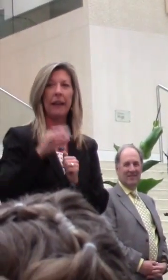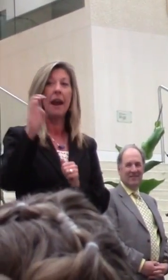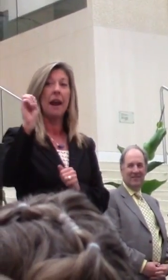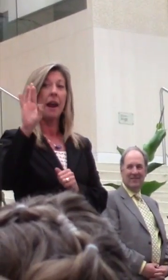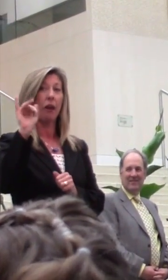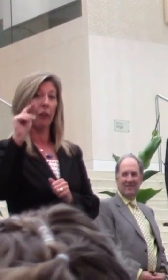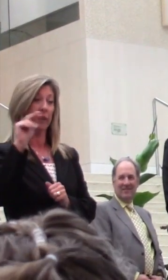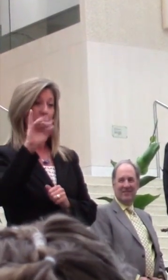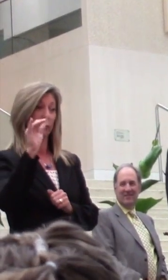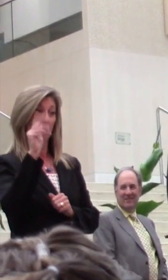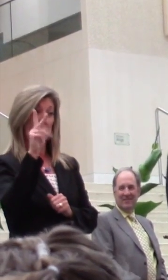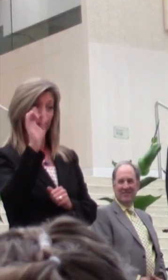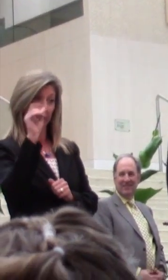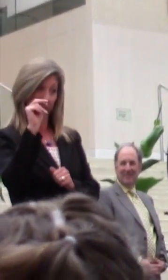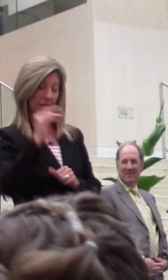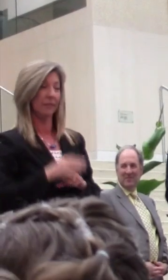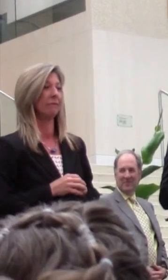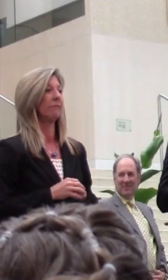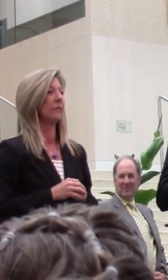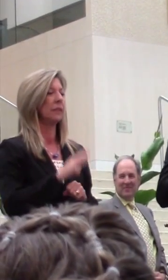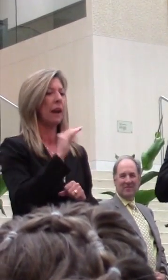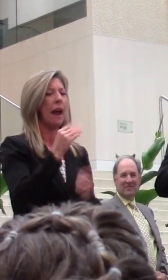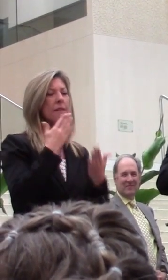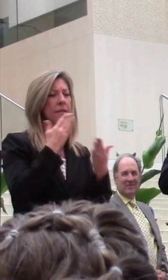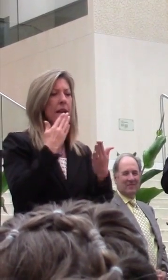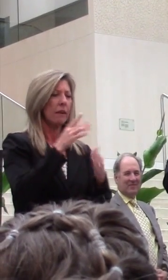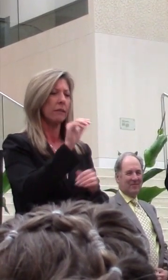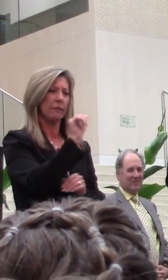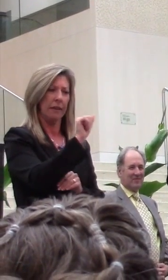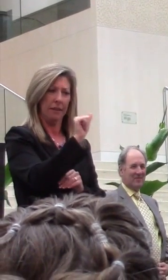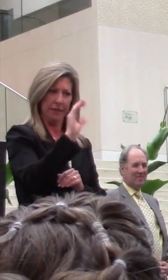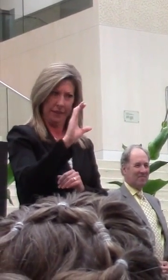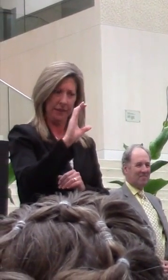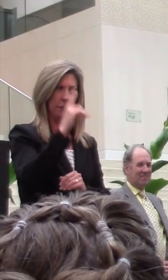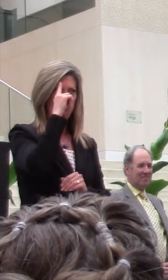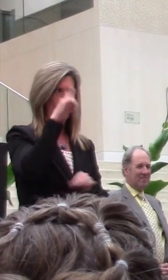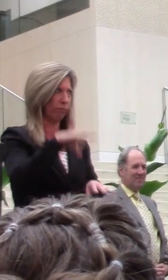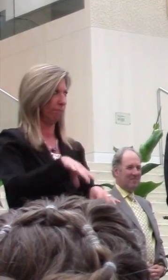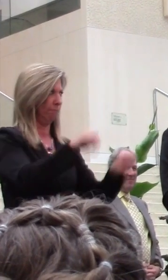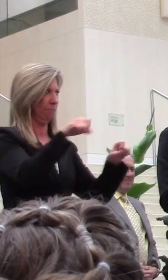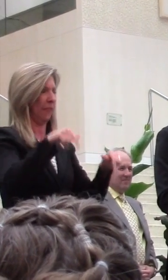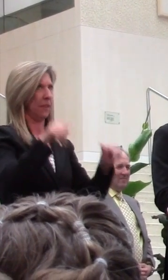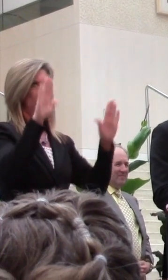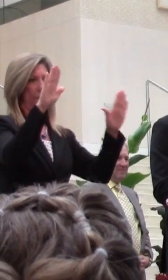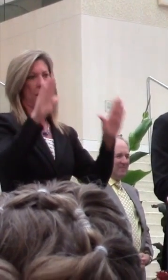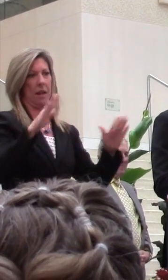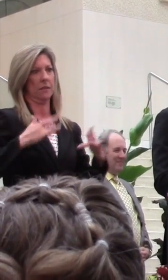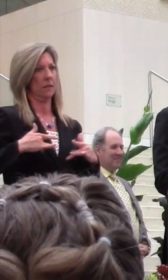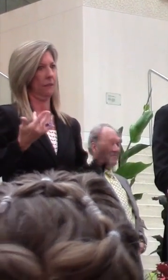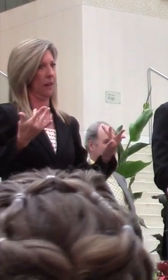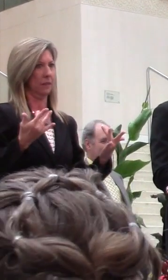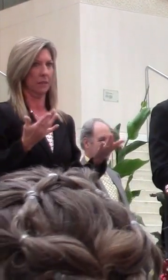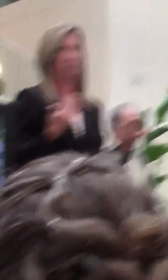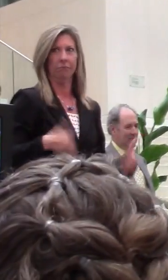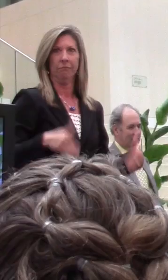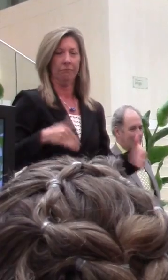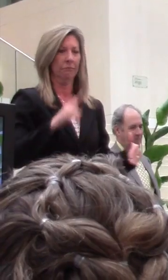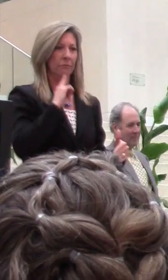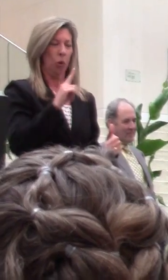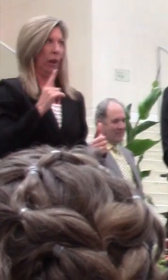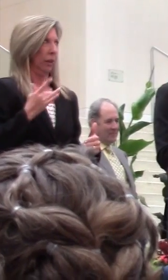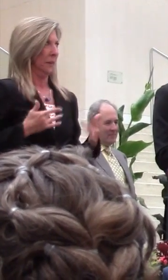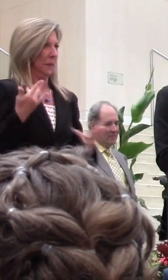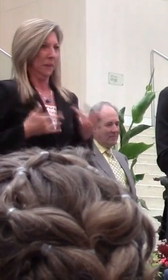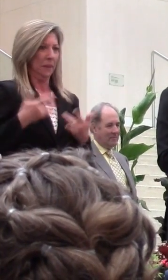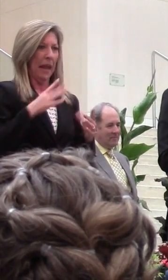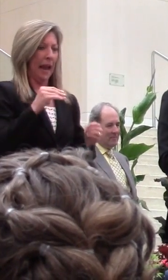Jackson. And I'd also like to thank the Accessibility Advisory Committee for running this fantastic event. This is already incredibly exciting